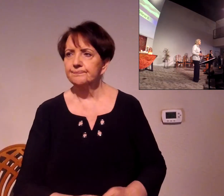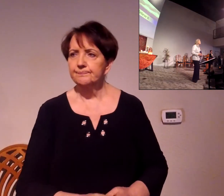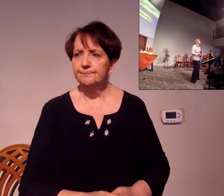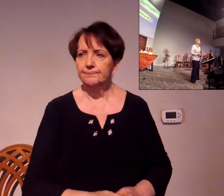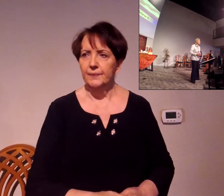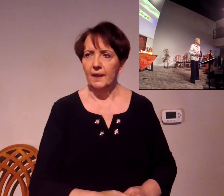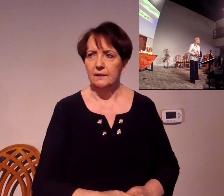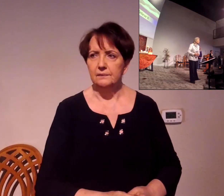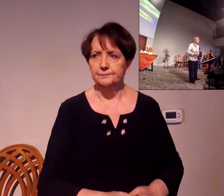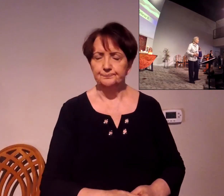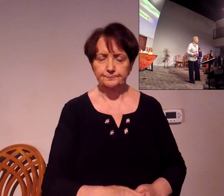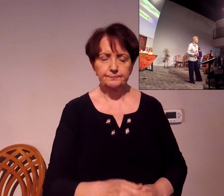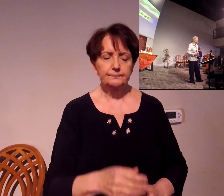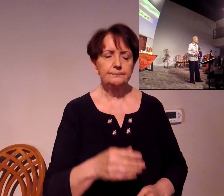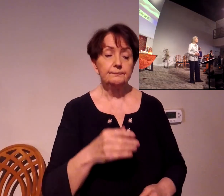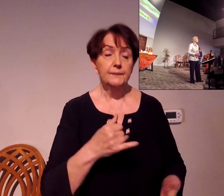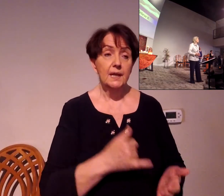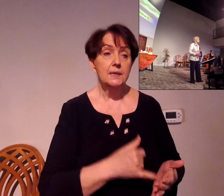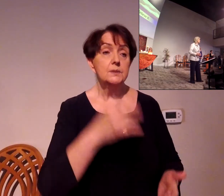It knows